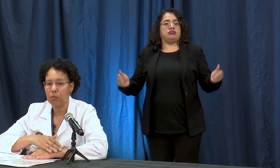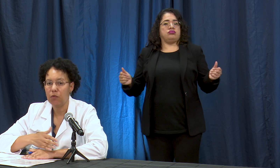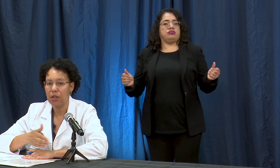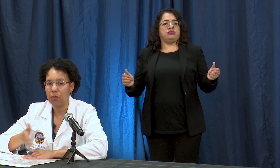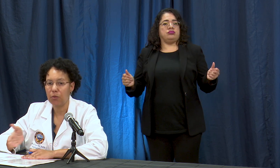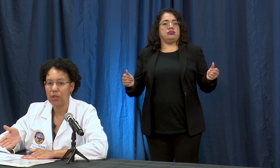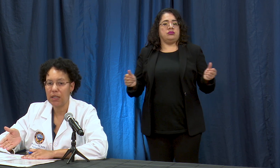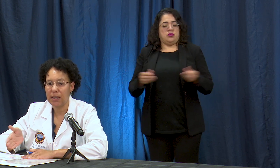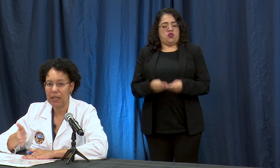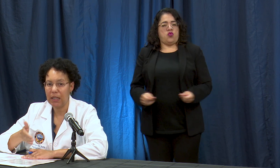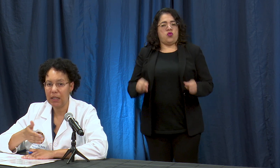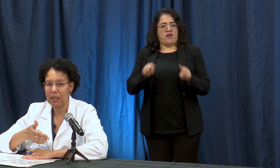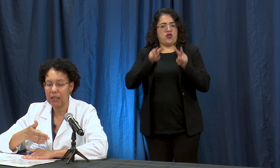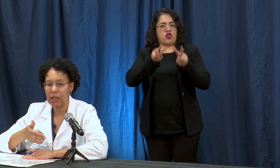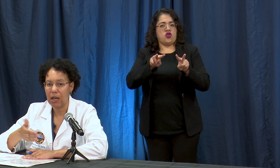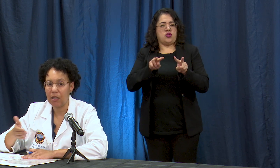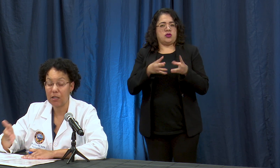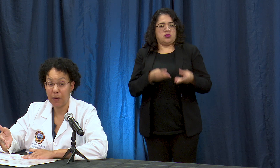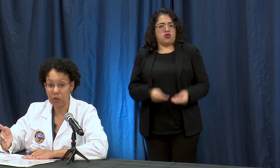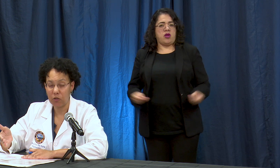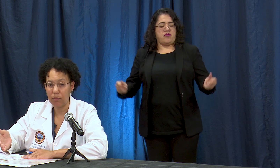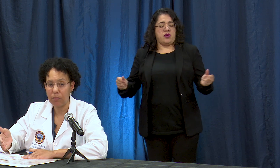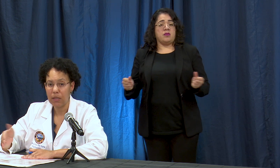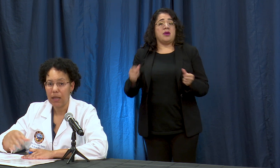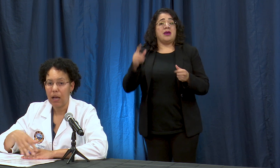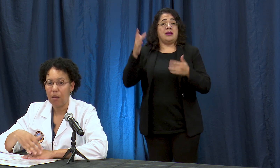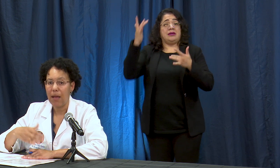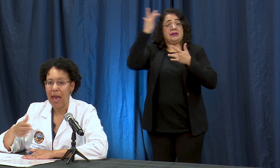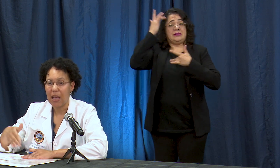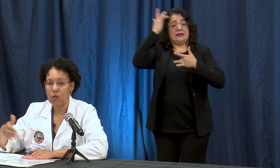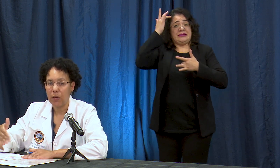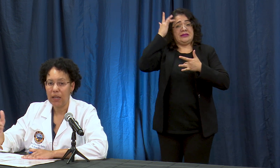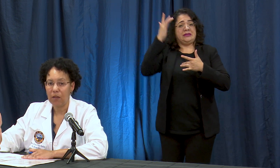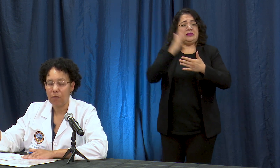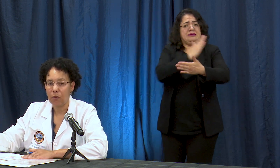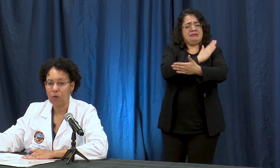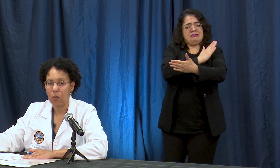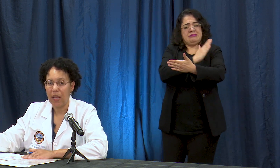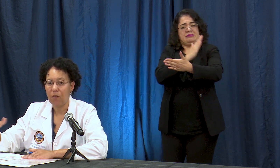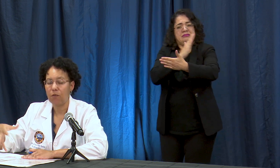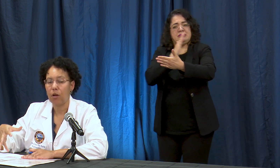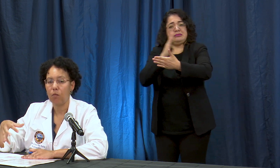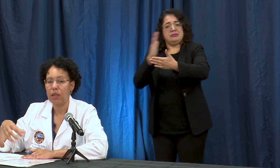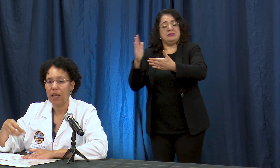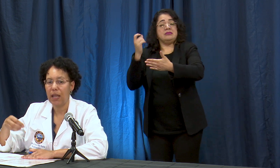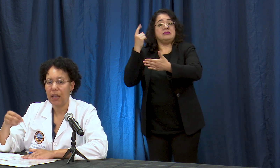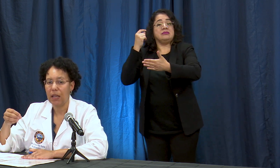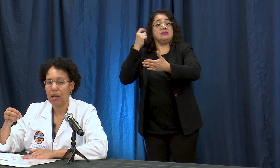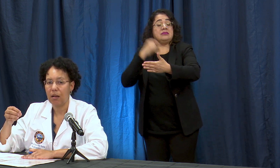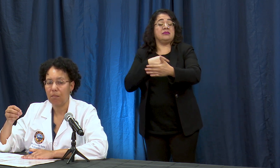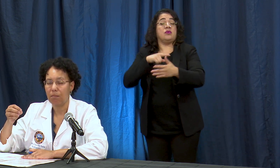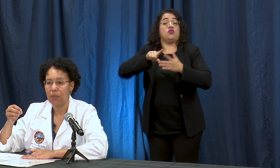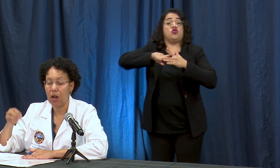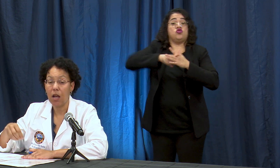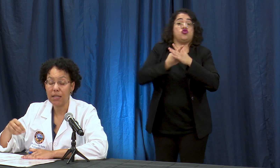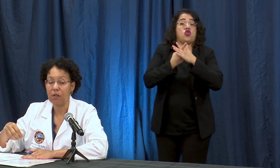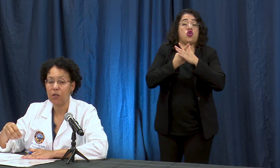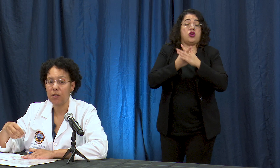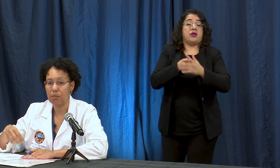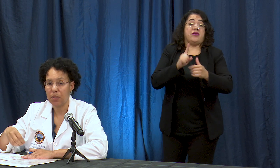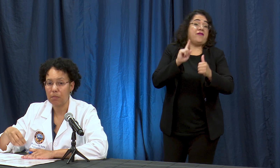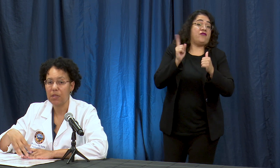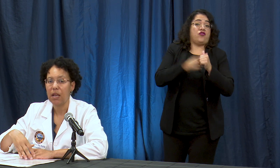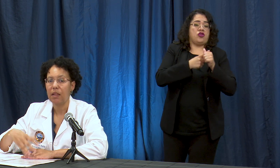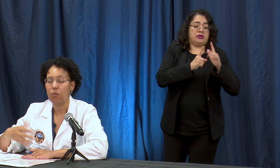people are moving through the disease spectrum, as we get further away from when they, the onset